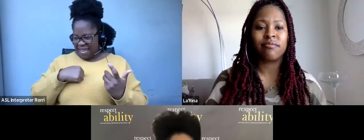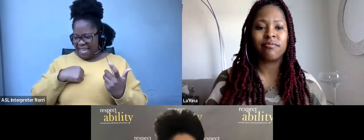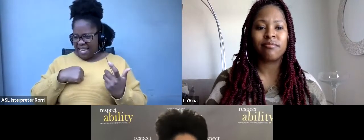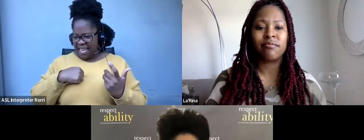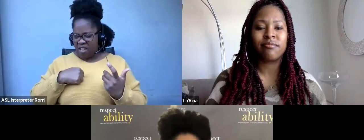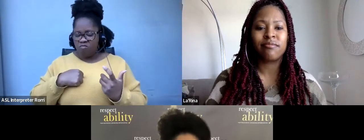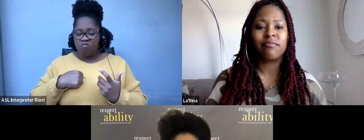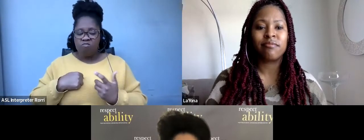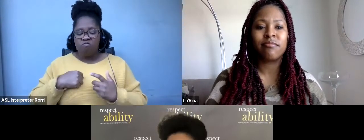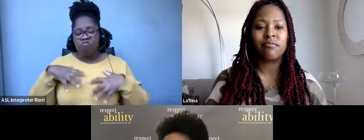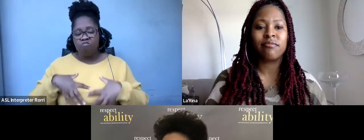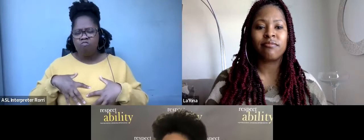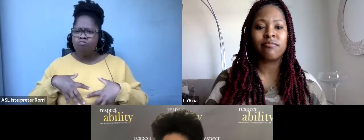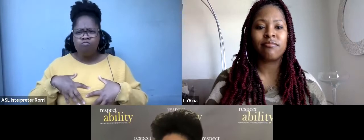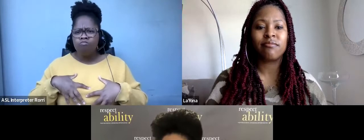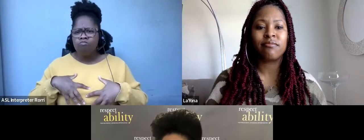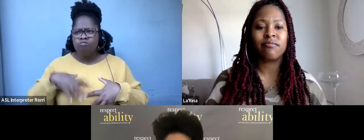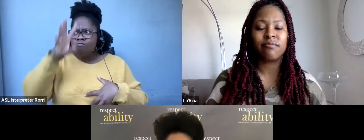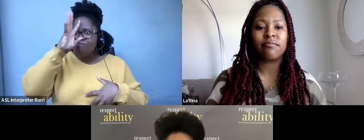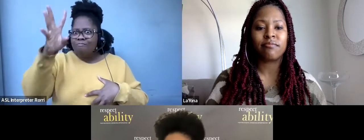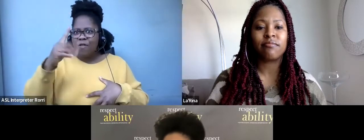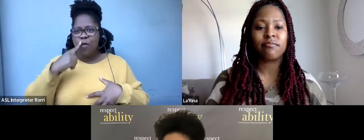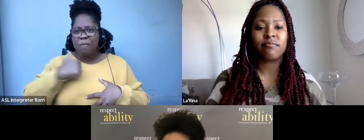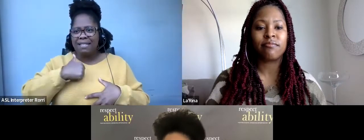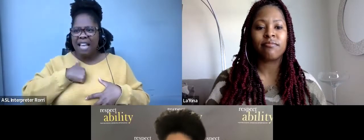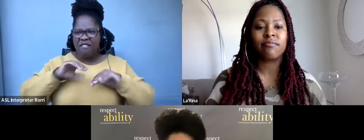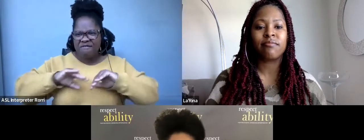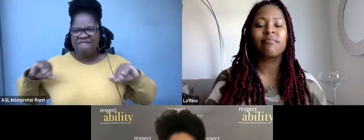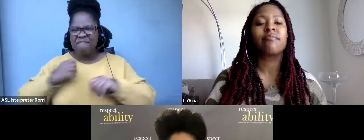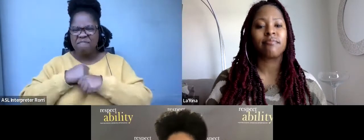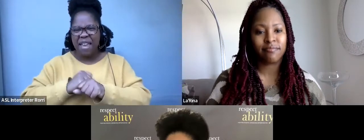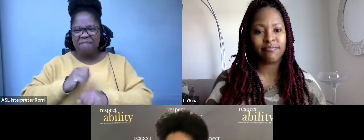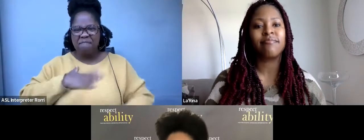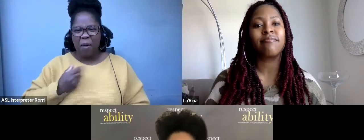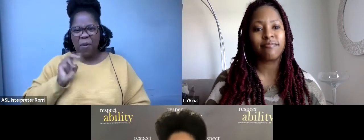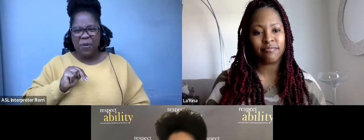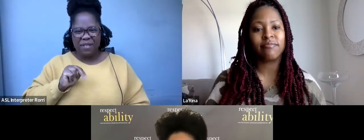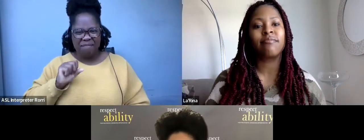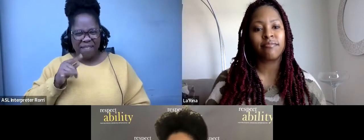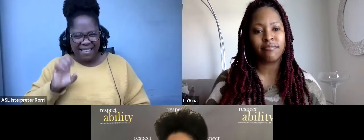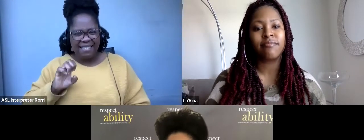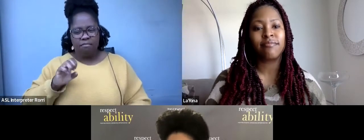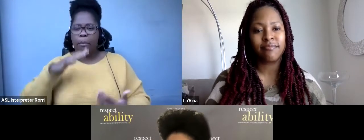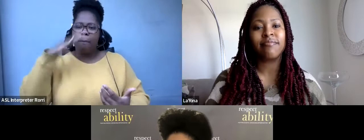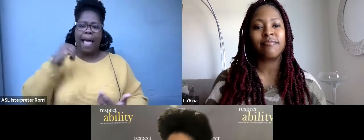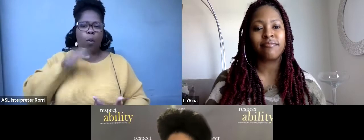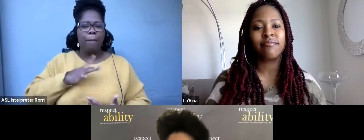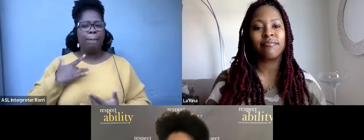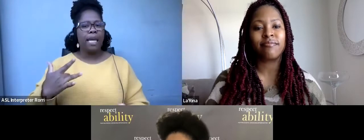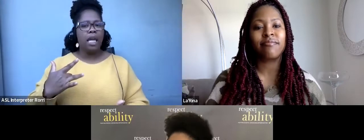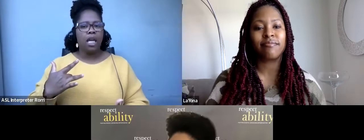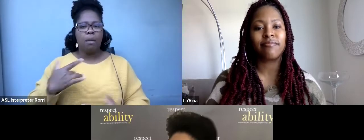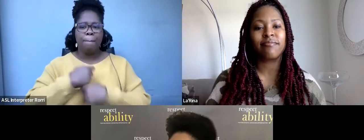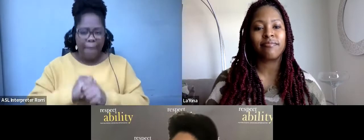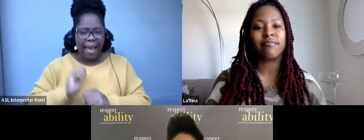that is something we know how to do definitely as Black women. And so, you know, to know that you're doing that